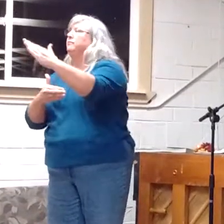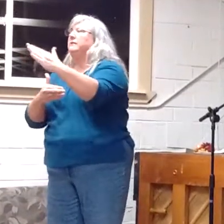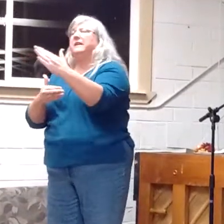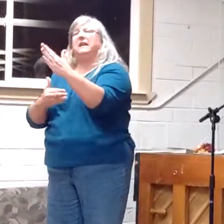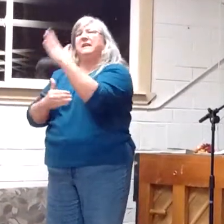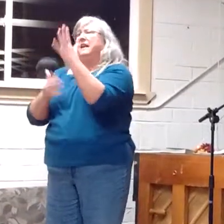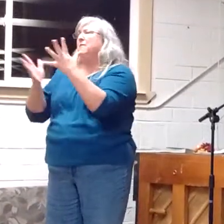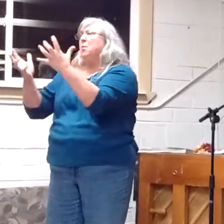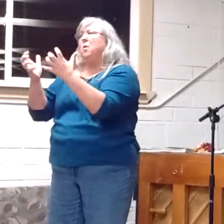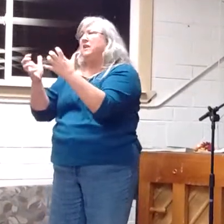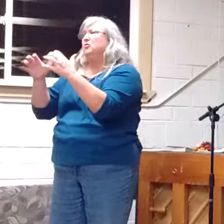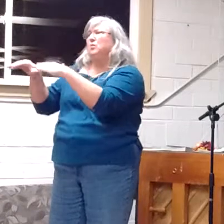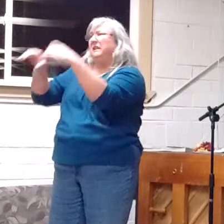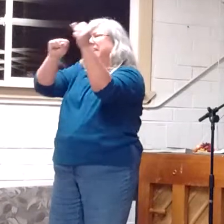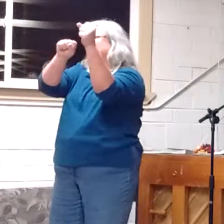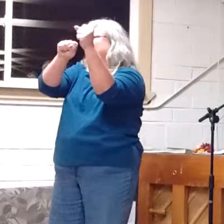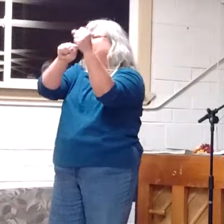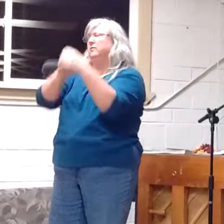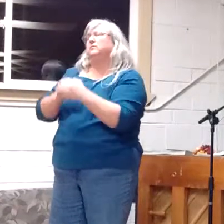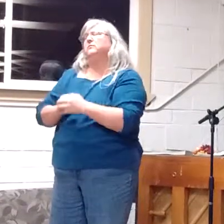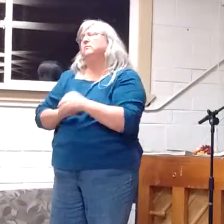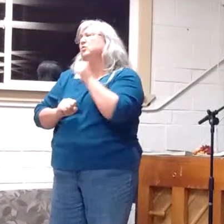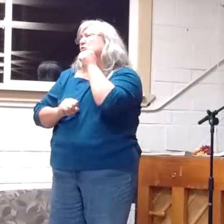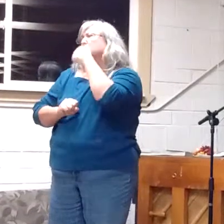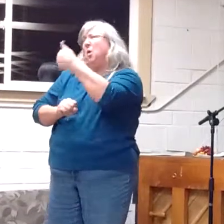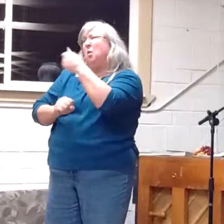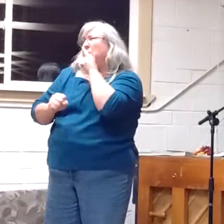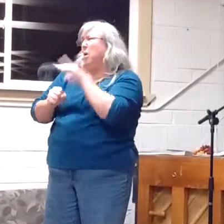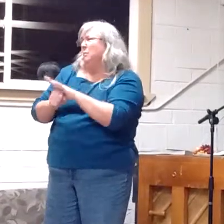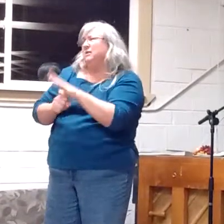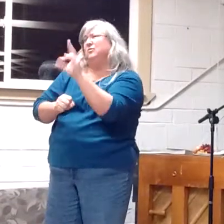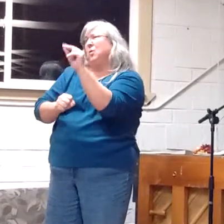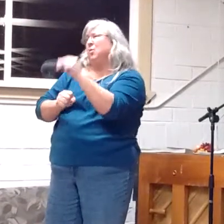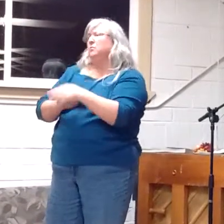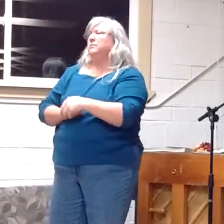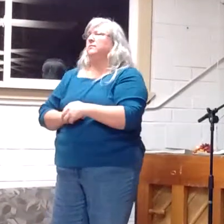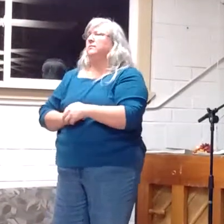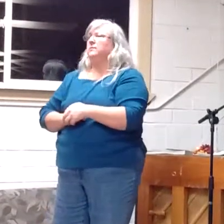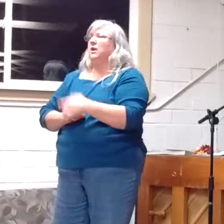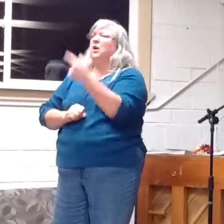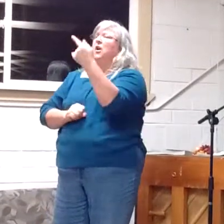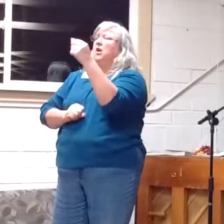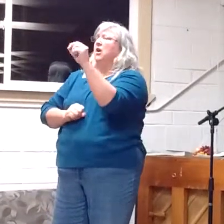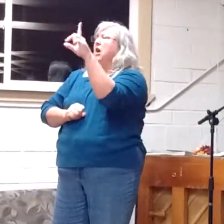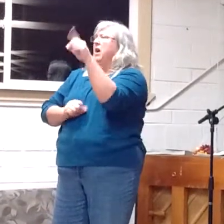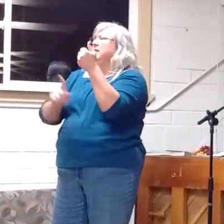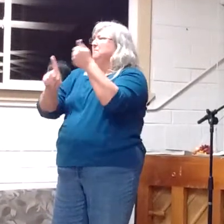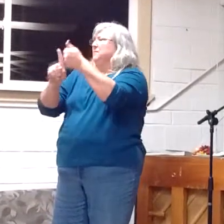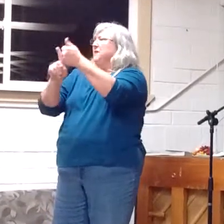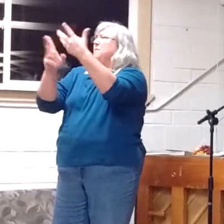that. Tomorrow is never promised. God, He wanted me back.